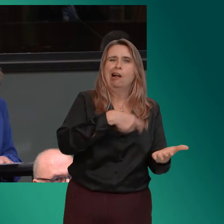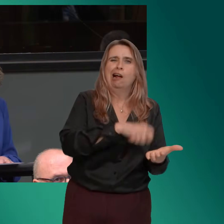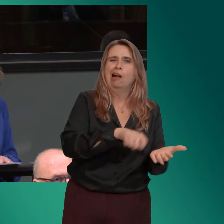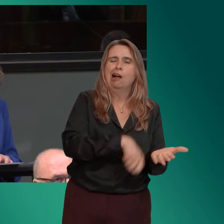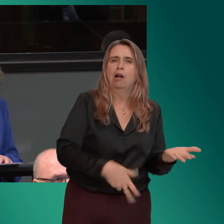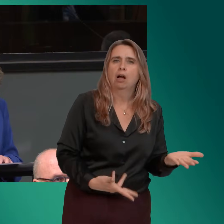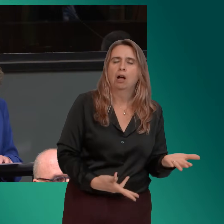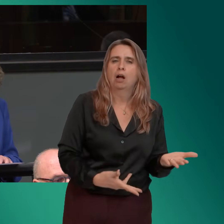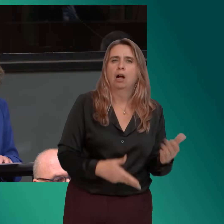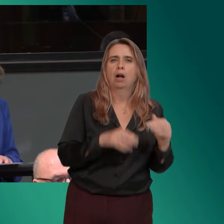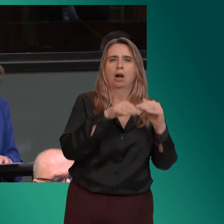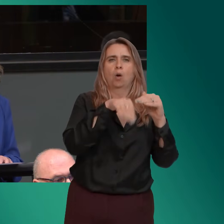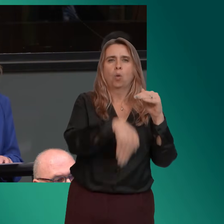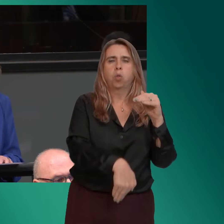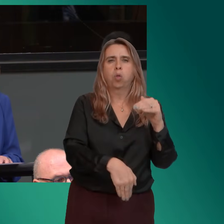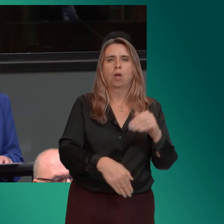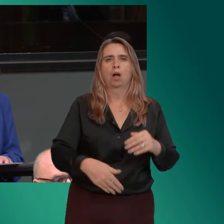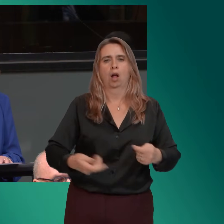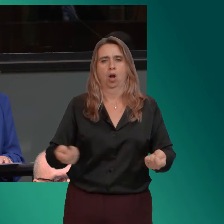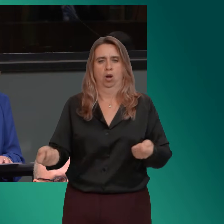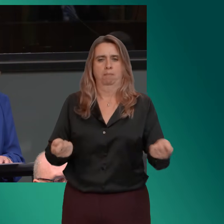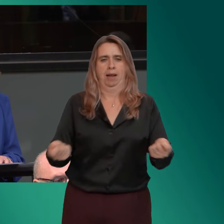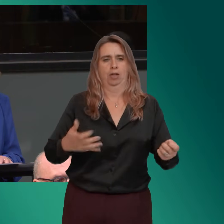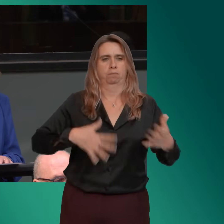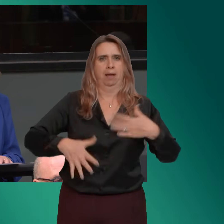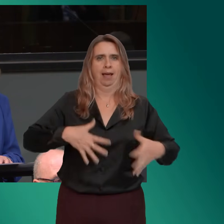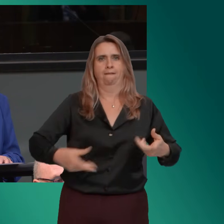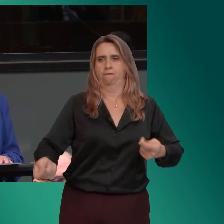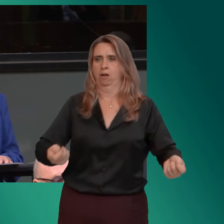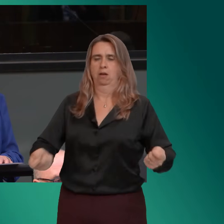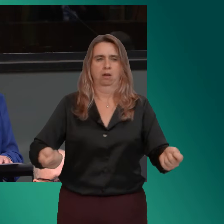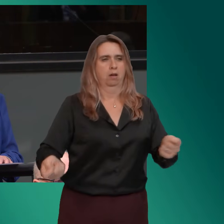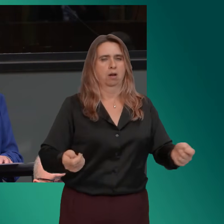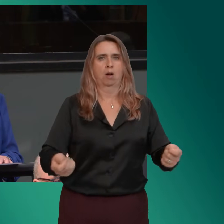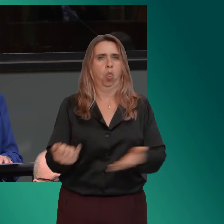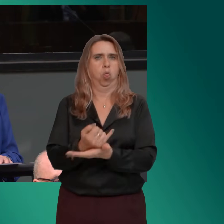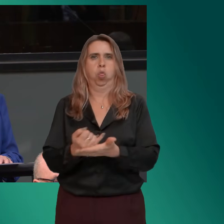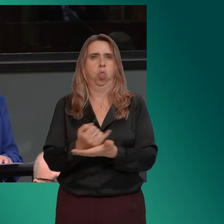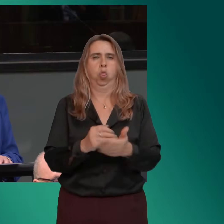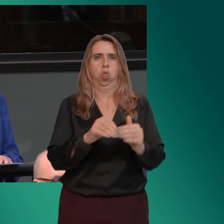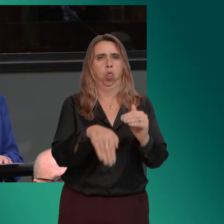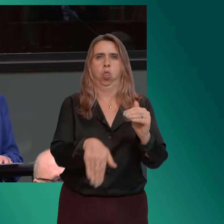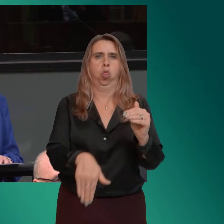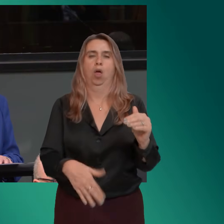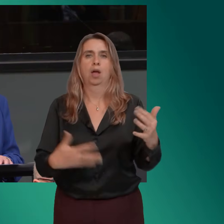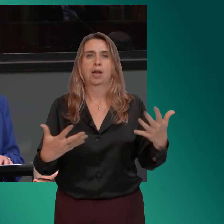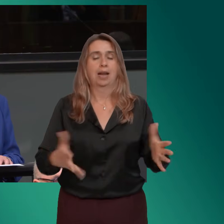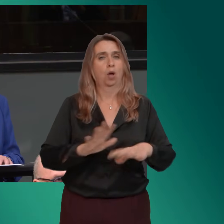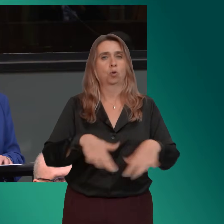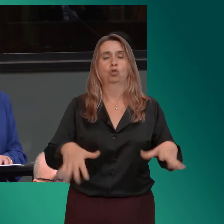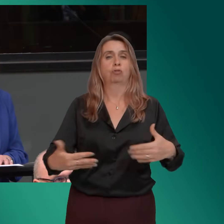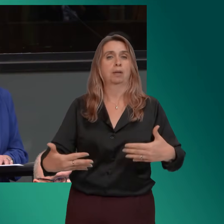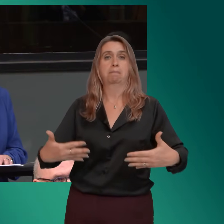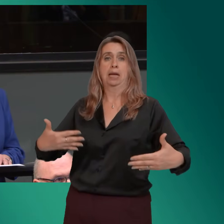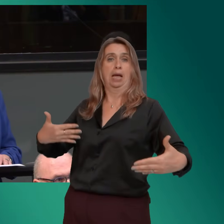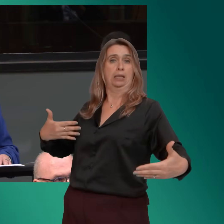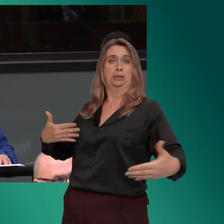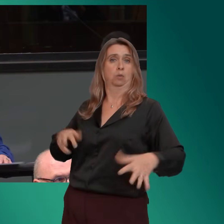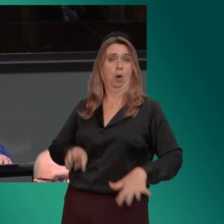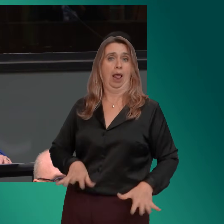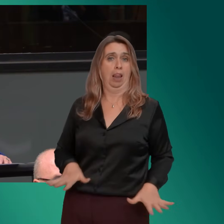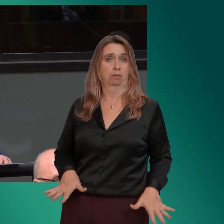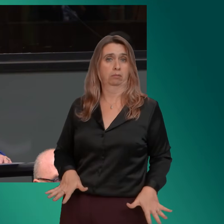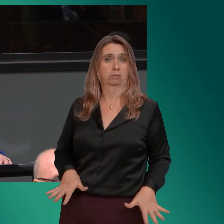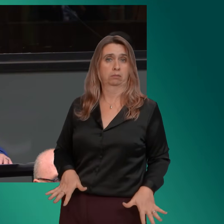have slipped, discipline has deteriorated, and too many children are left behind. And to be